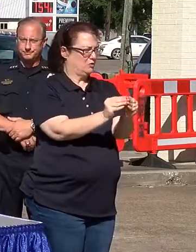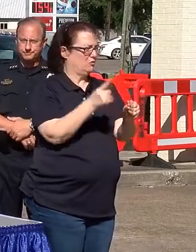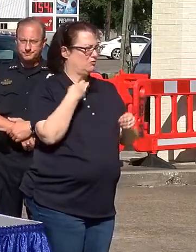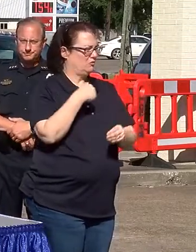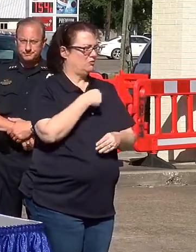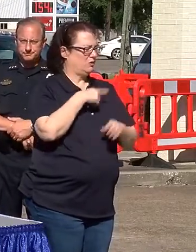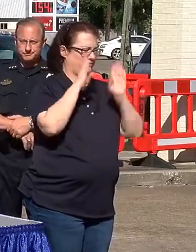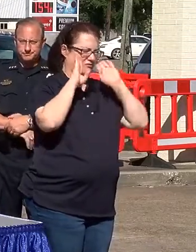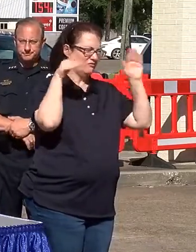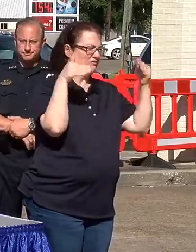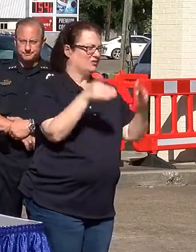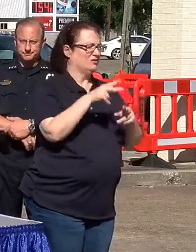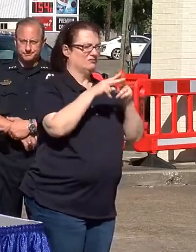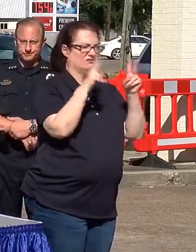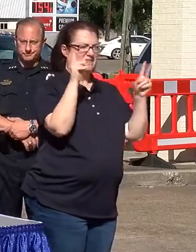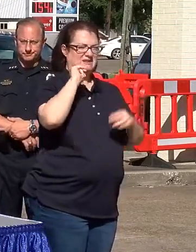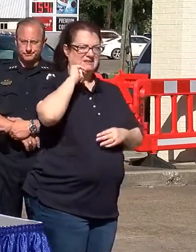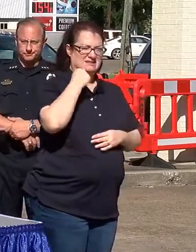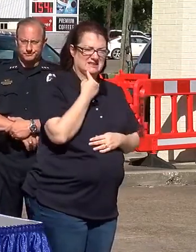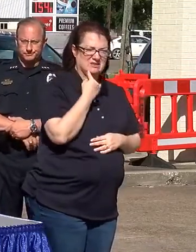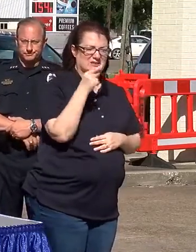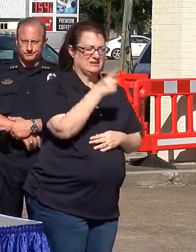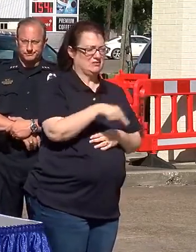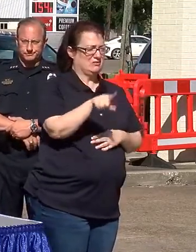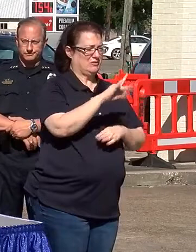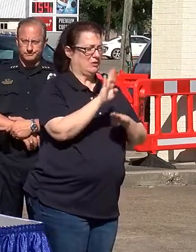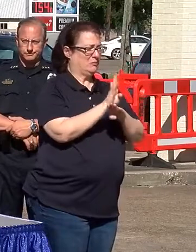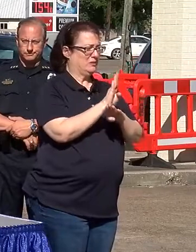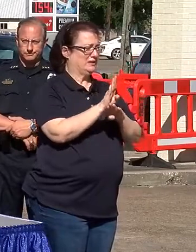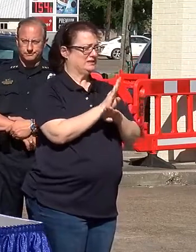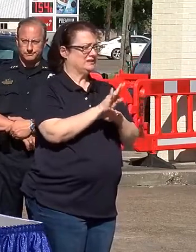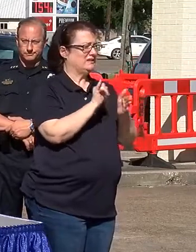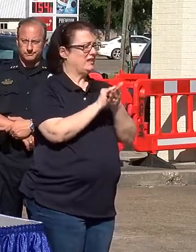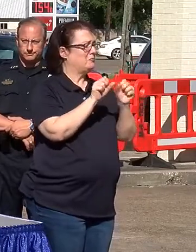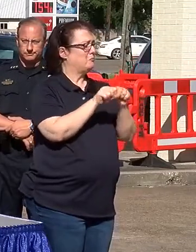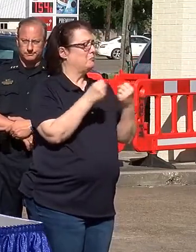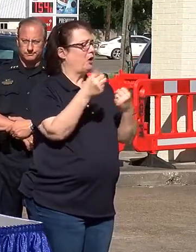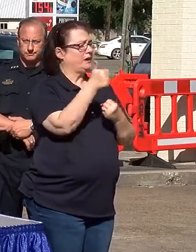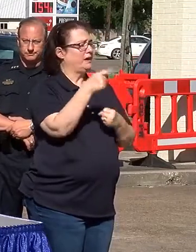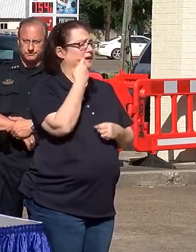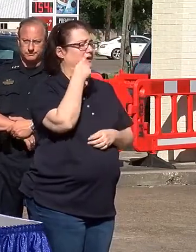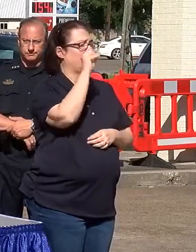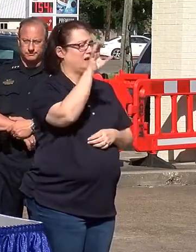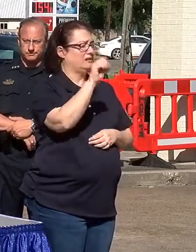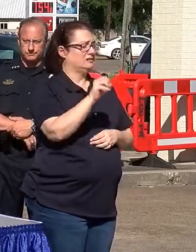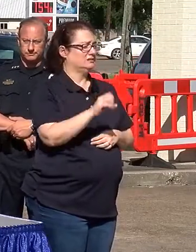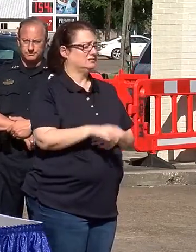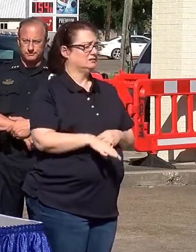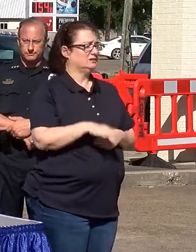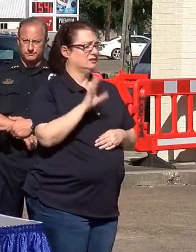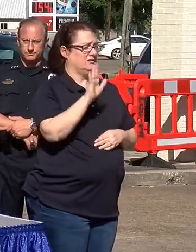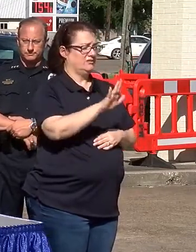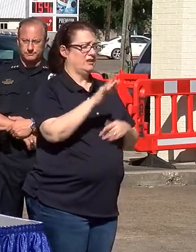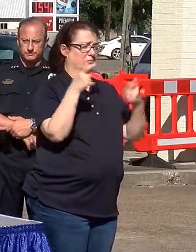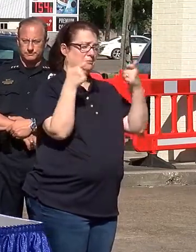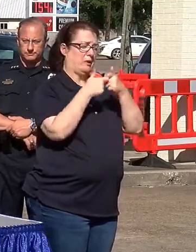serious. Violating businesses may have their power shut off. Violations come with a $500